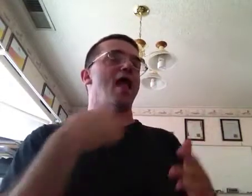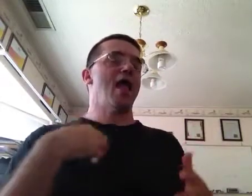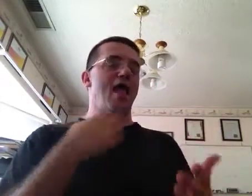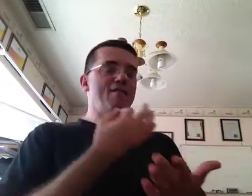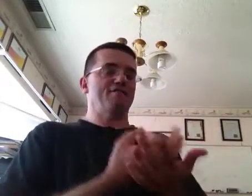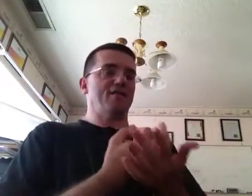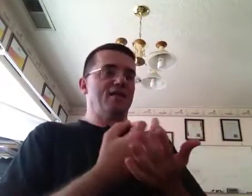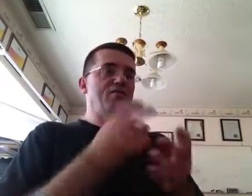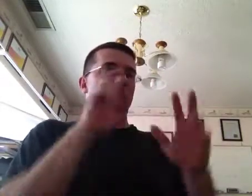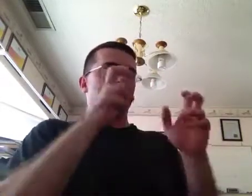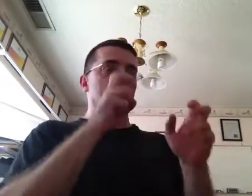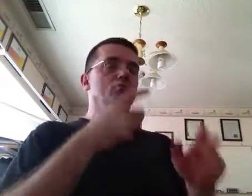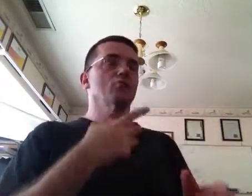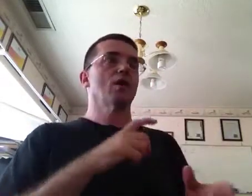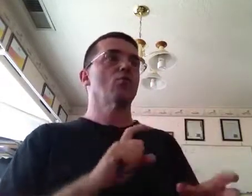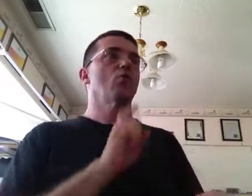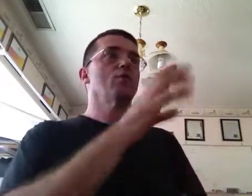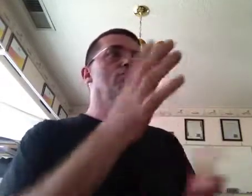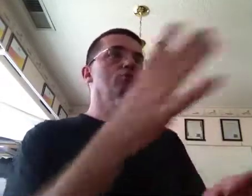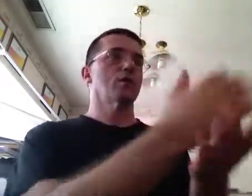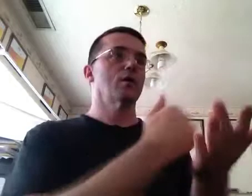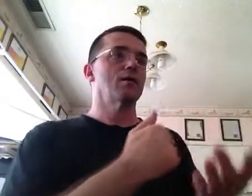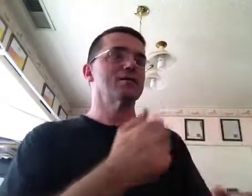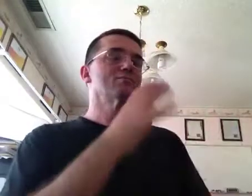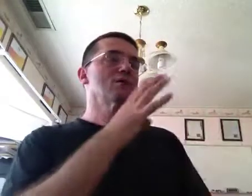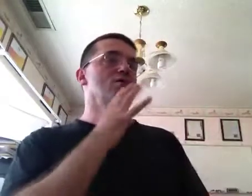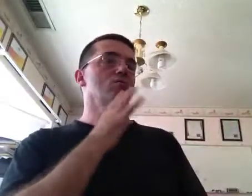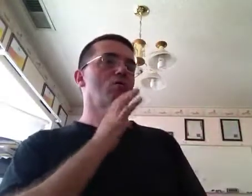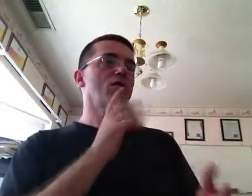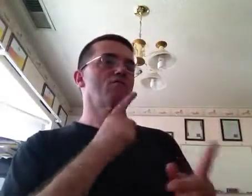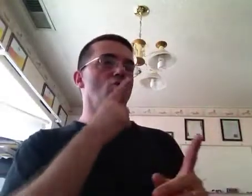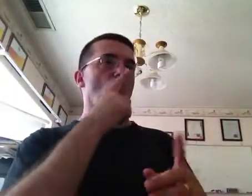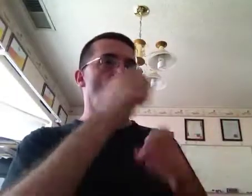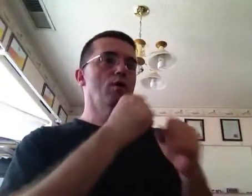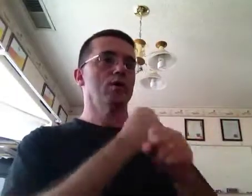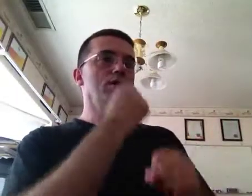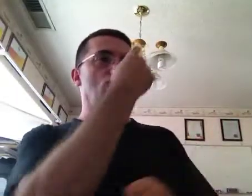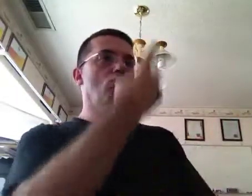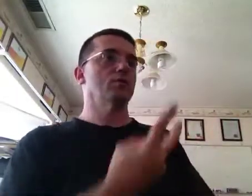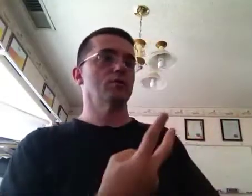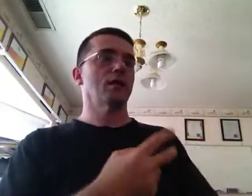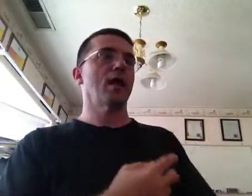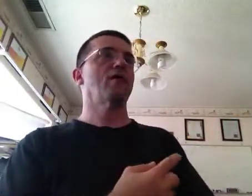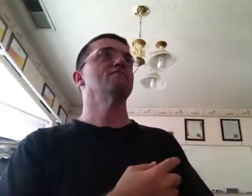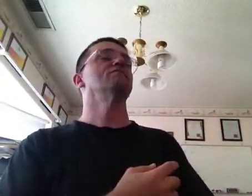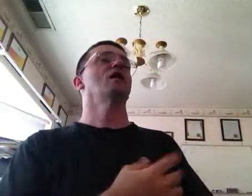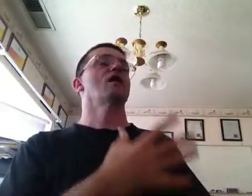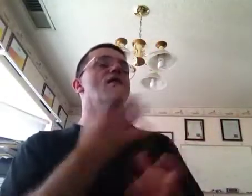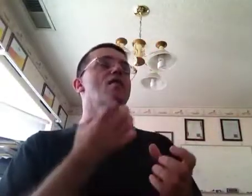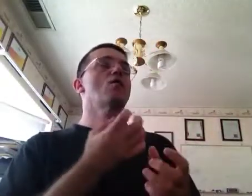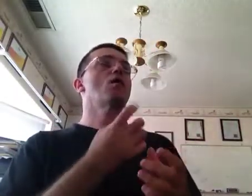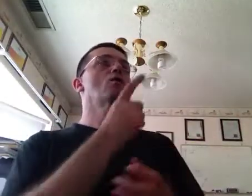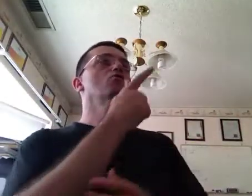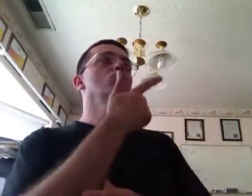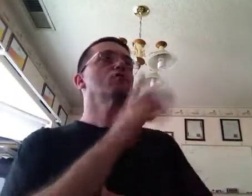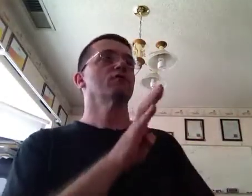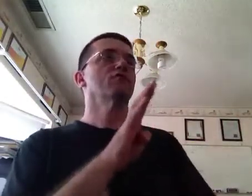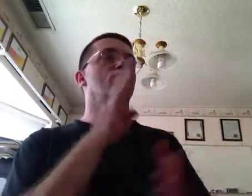to collections. Been talking to them for a little over a year and a half now, and now they want $2,400, and